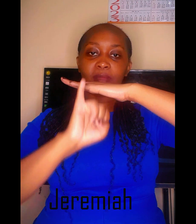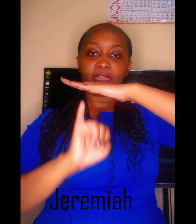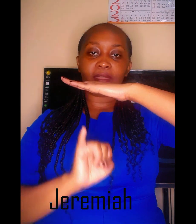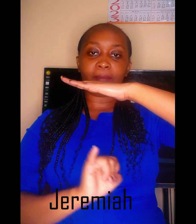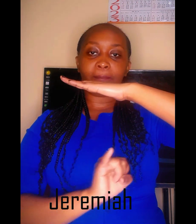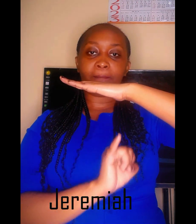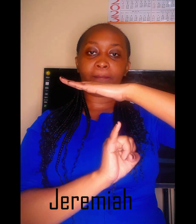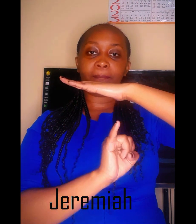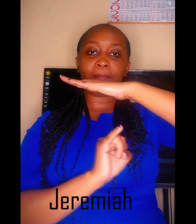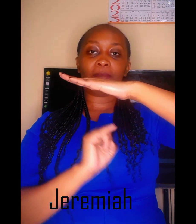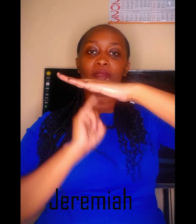Jeremiah.